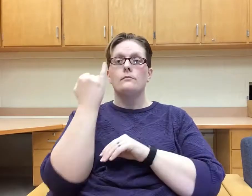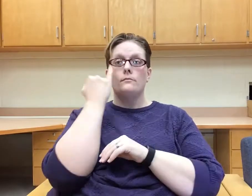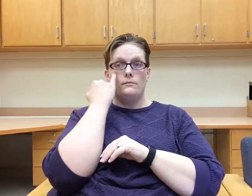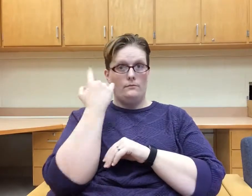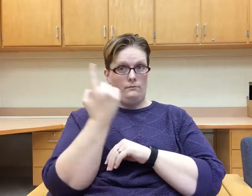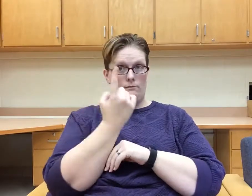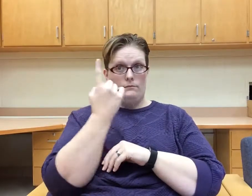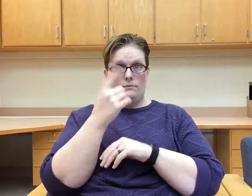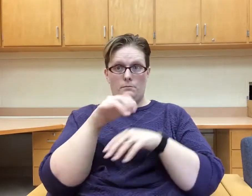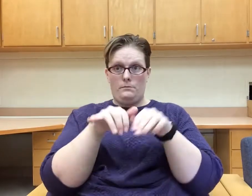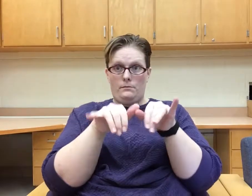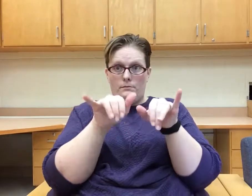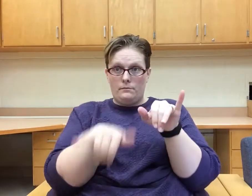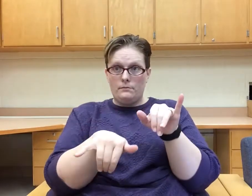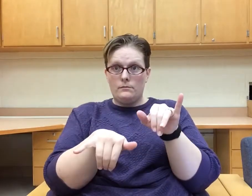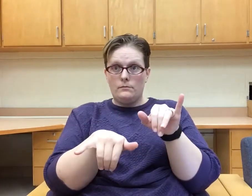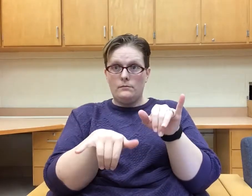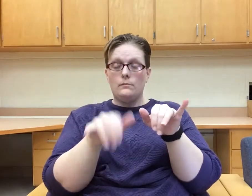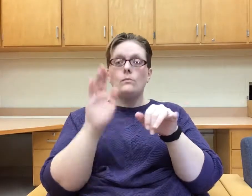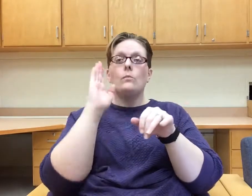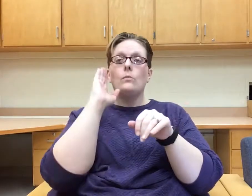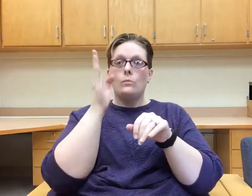at rest will stay at rest.